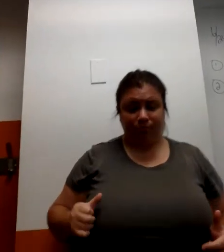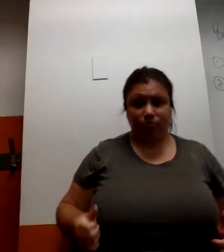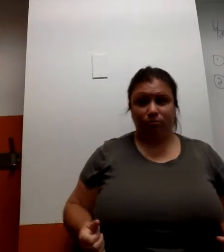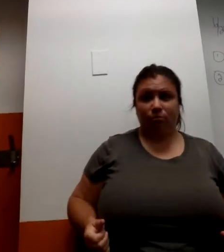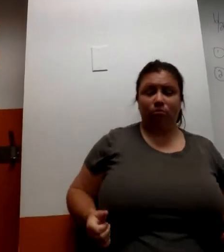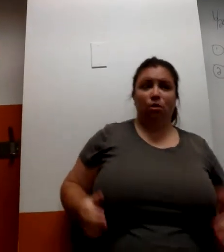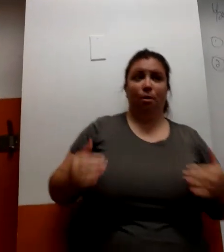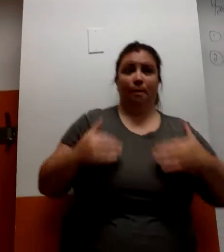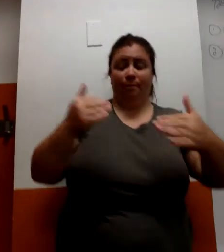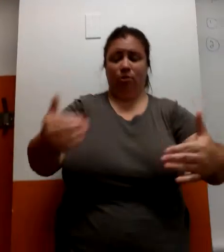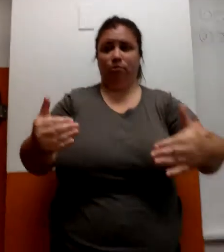Correct. Correct.